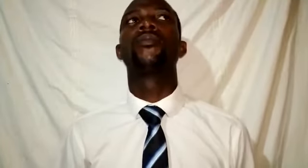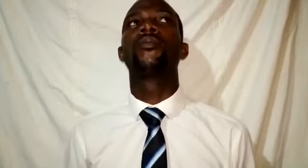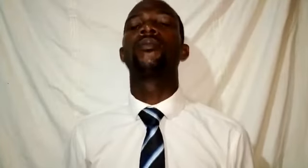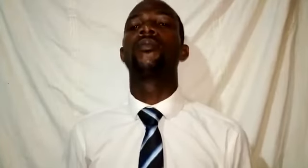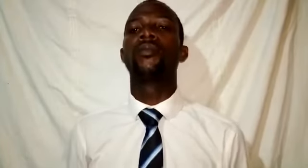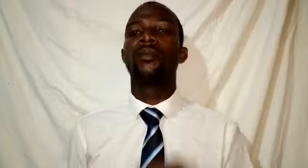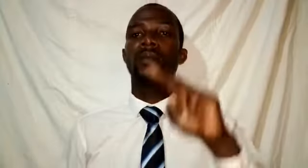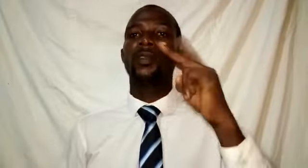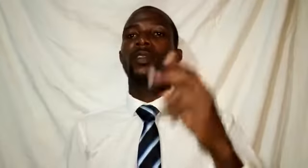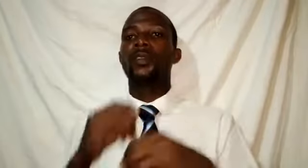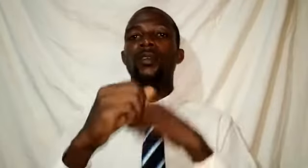Second year,